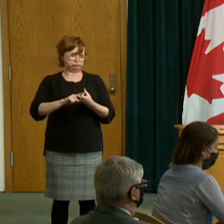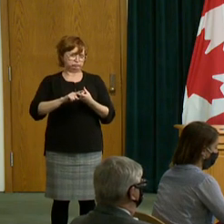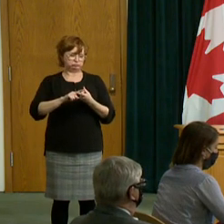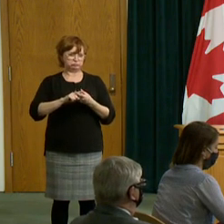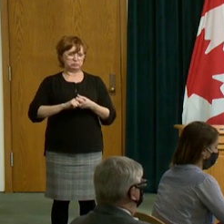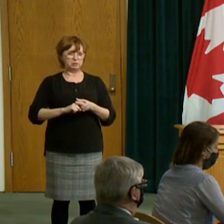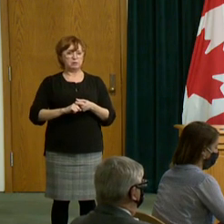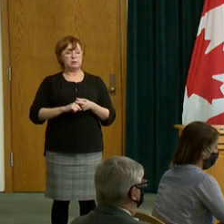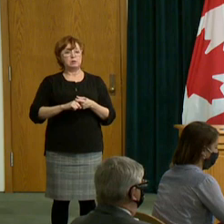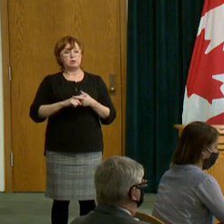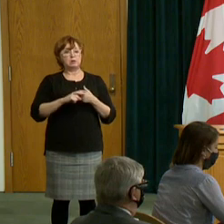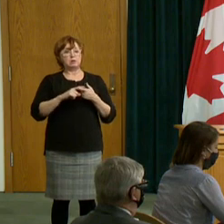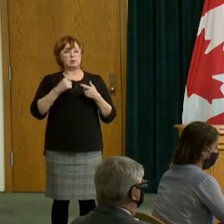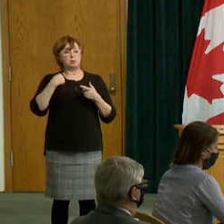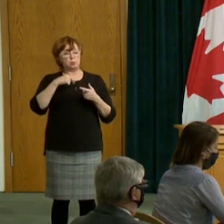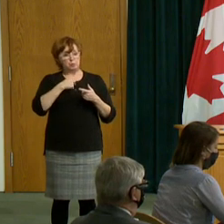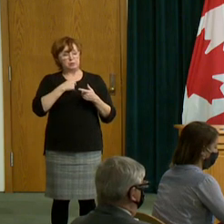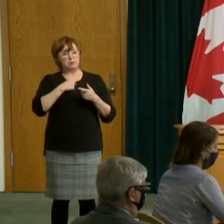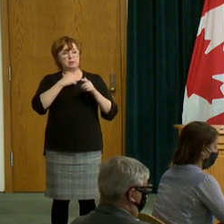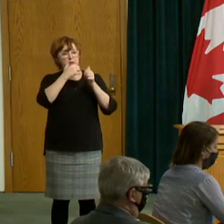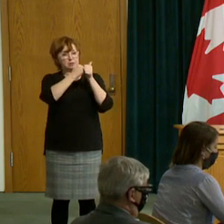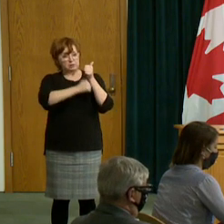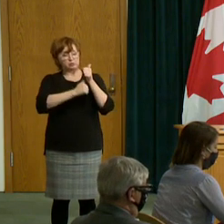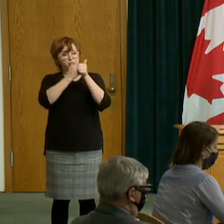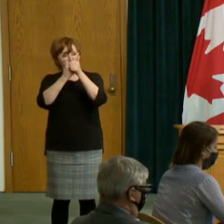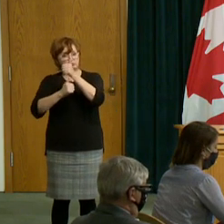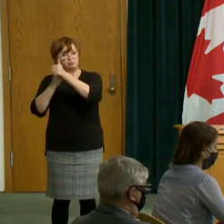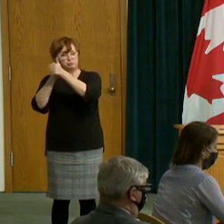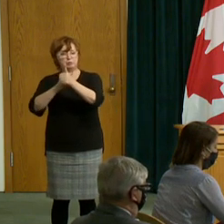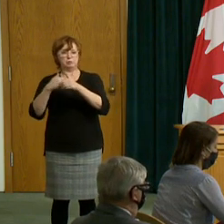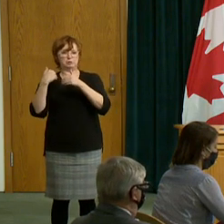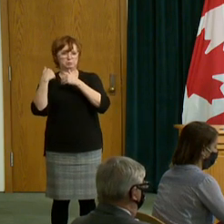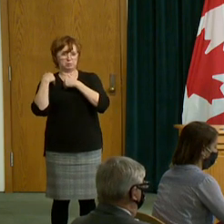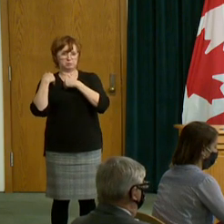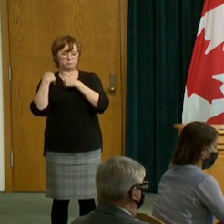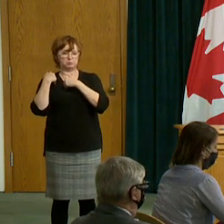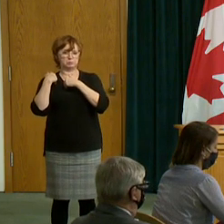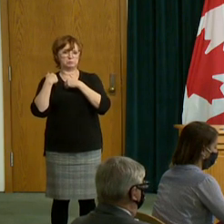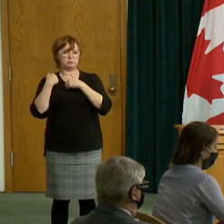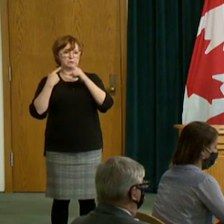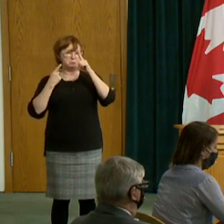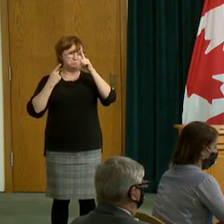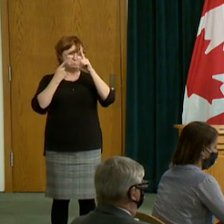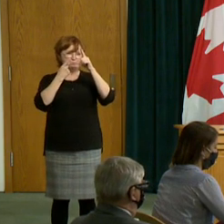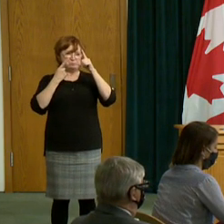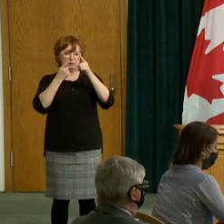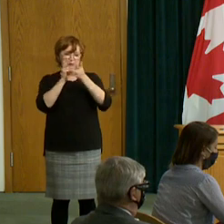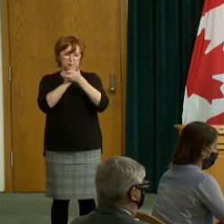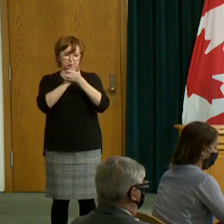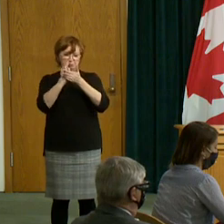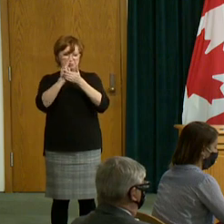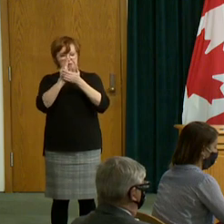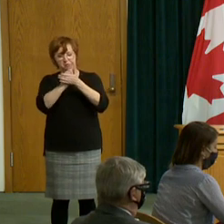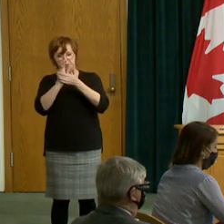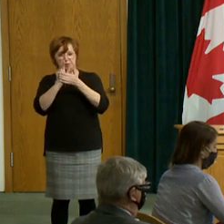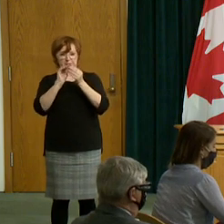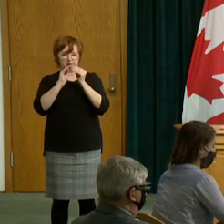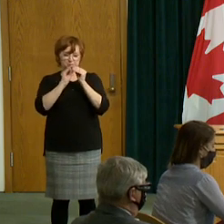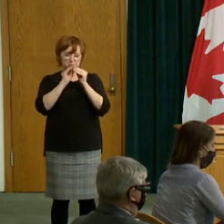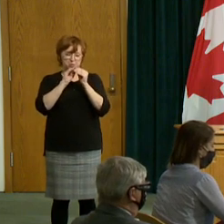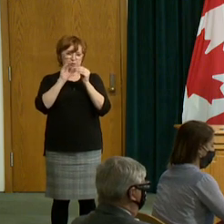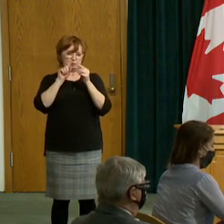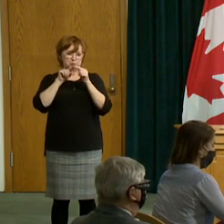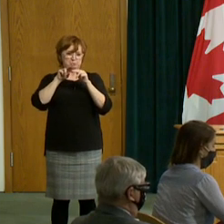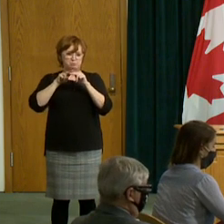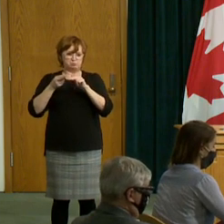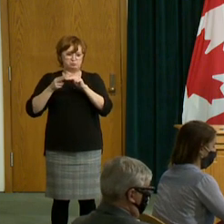it is up to us to really see how low we can bring our case numbers over the next 2 to 3 weeks, and see, how that helps us